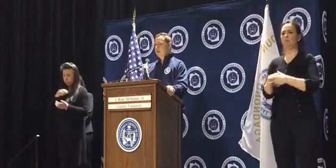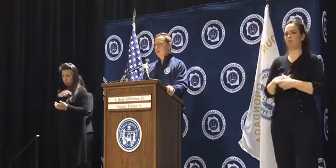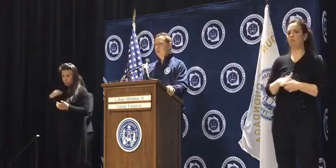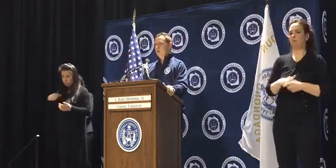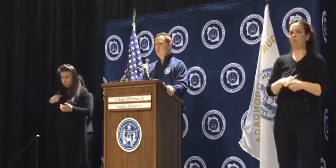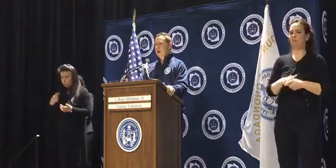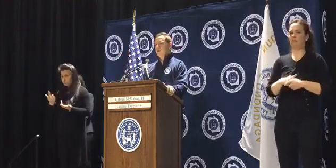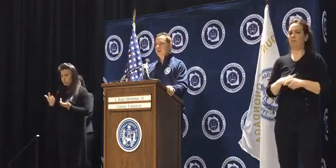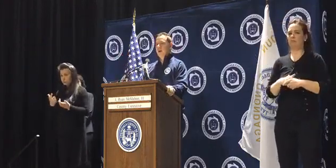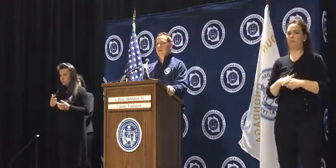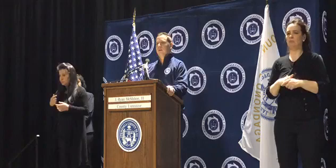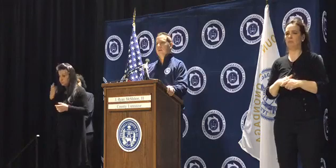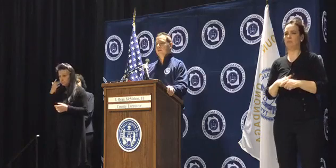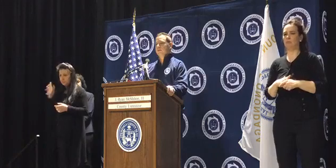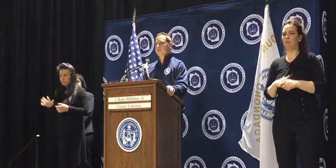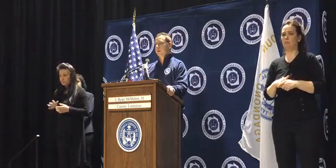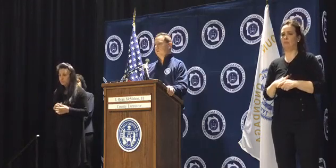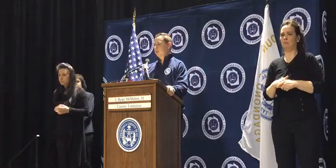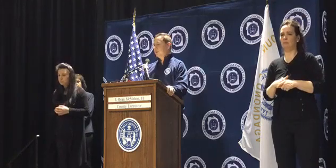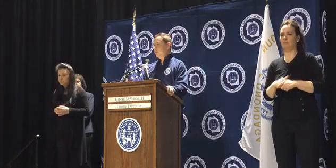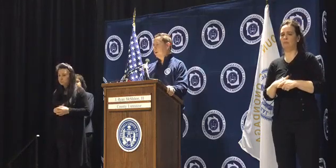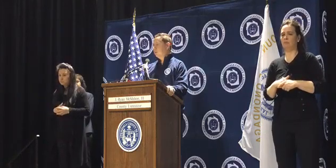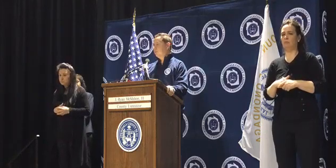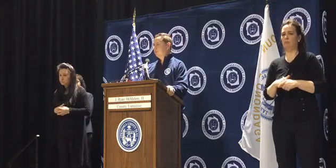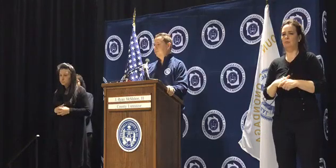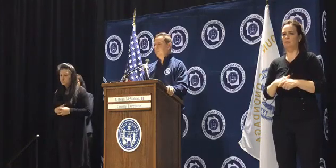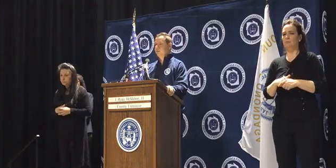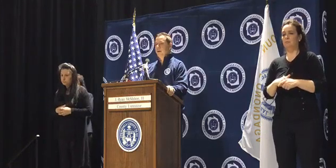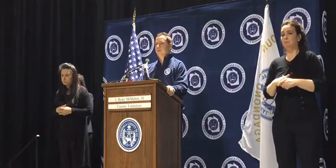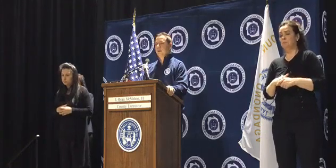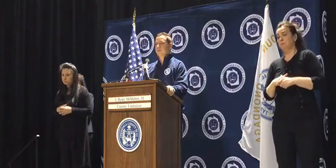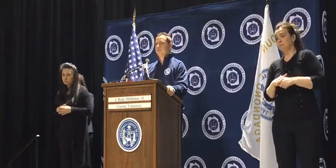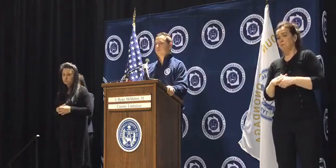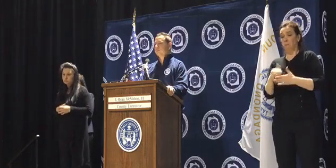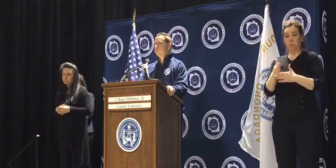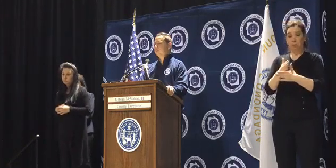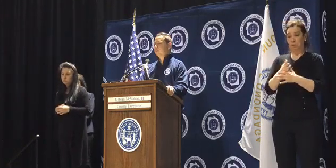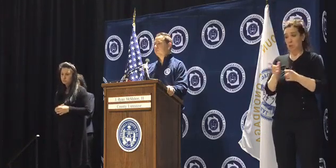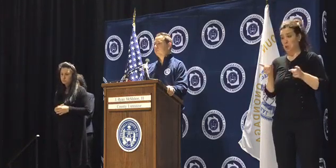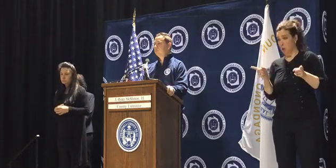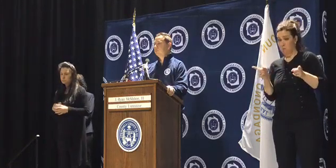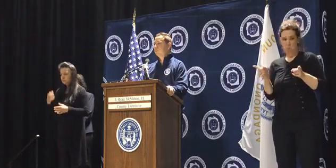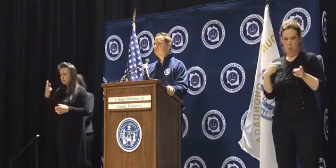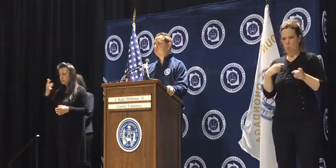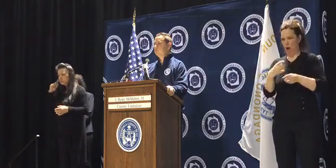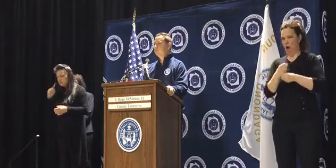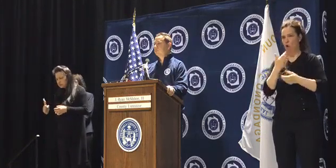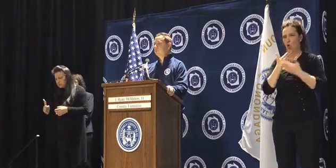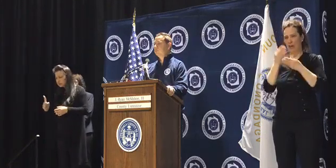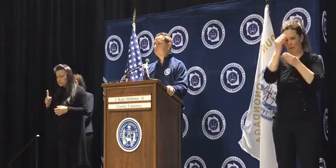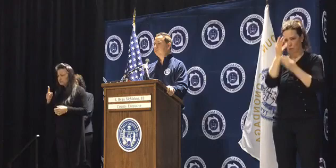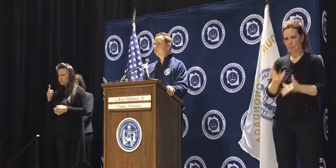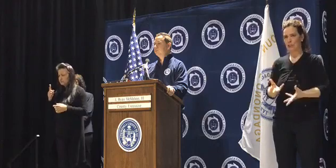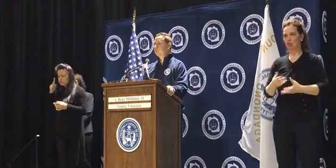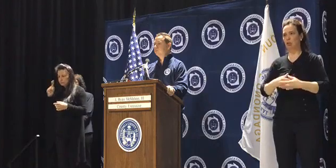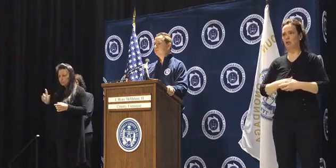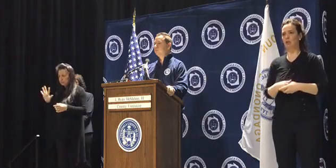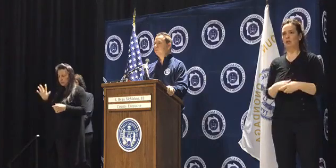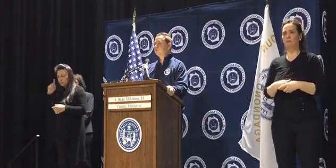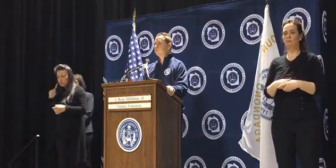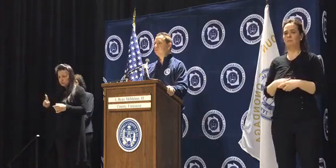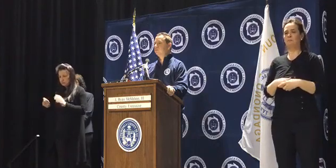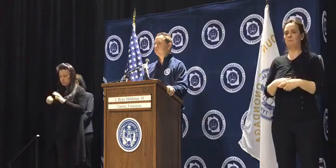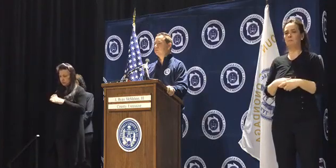I think, if you average it out, I think it's safe to say we're going to get data 3 to 5 days. It looks like we've got 21 new cases from